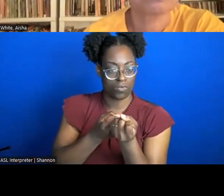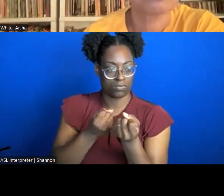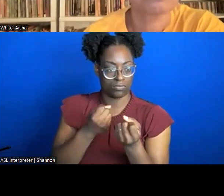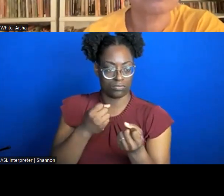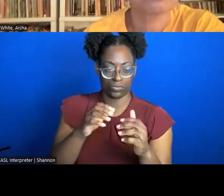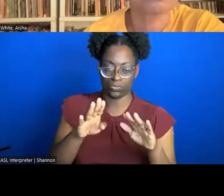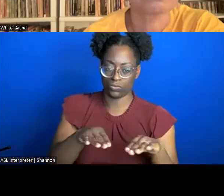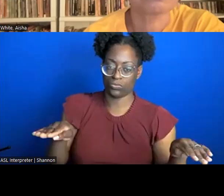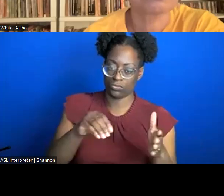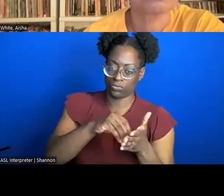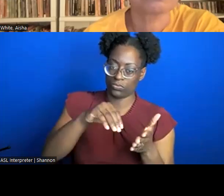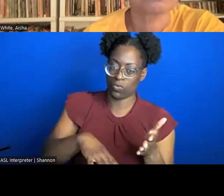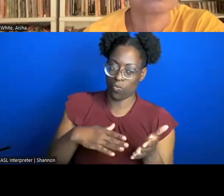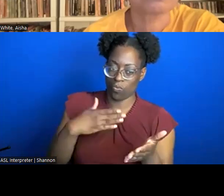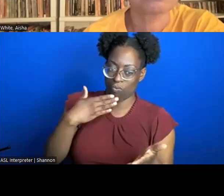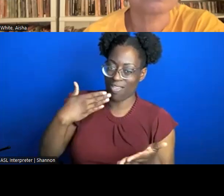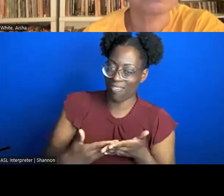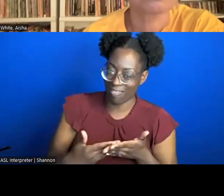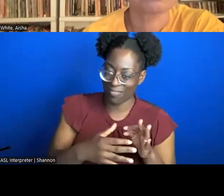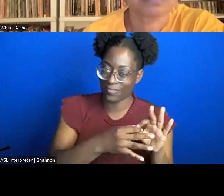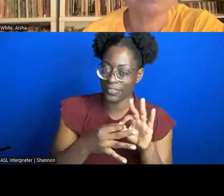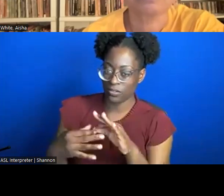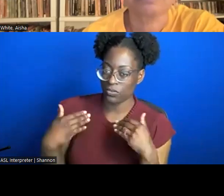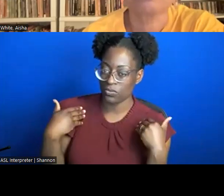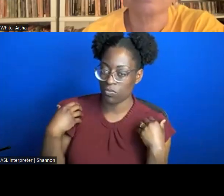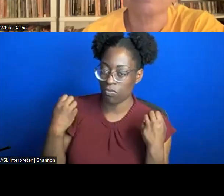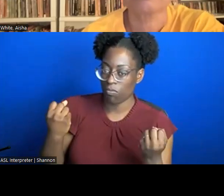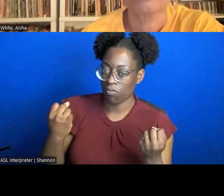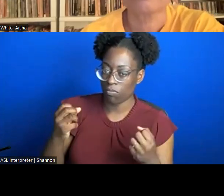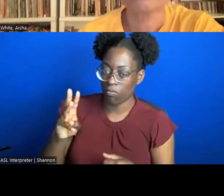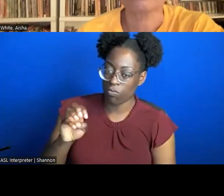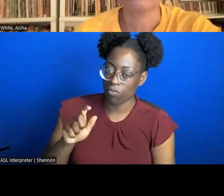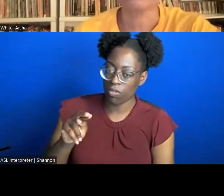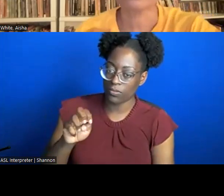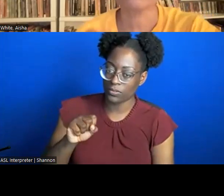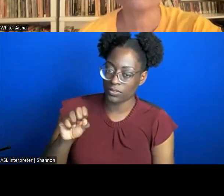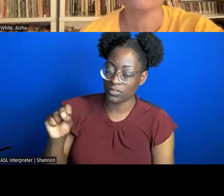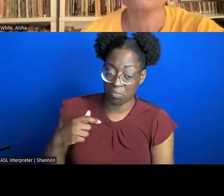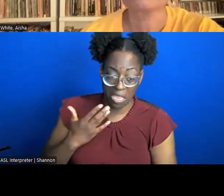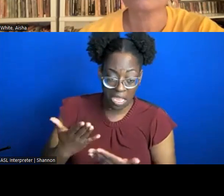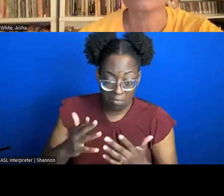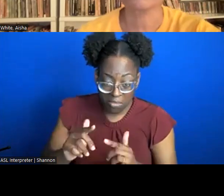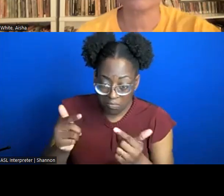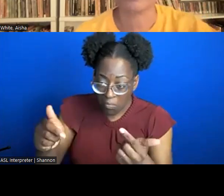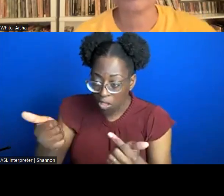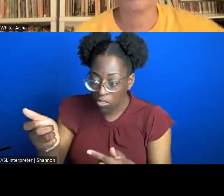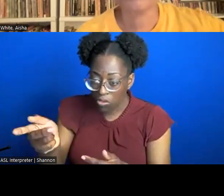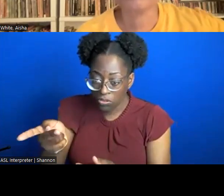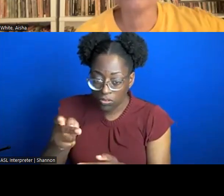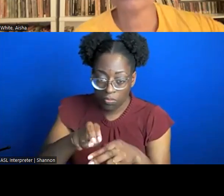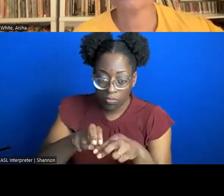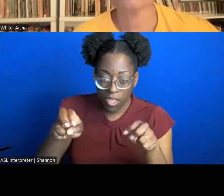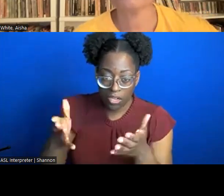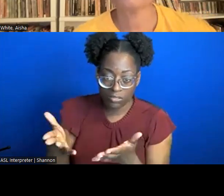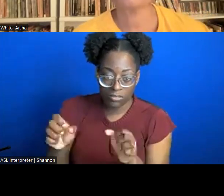that, because it's a definite area of growth for us. To your point, I have a resource I can recommend. It's called